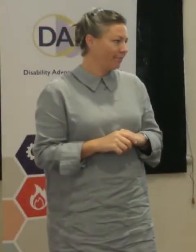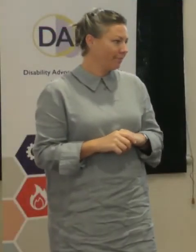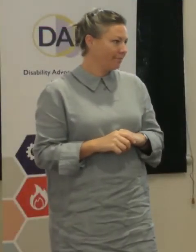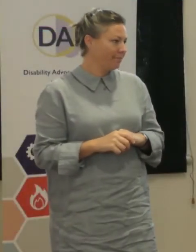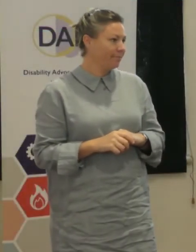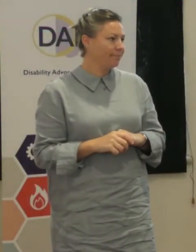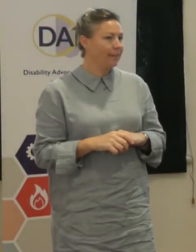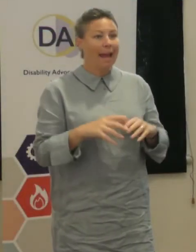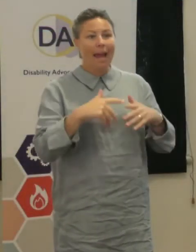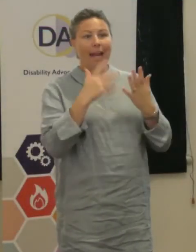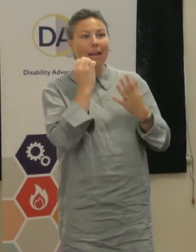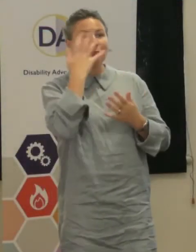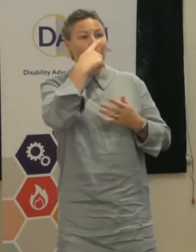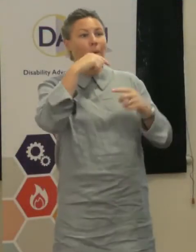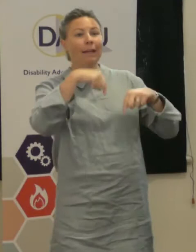today.